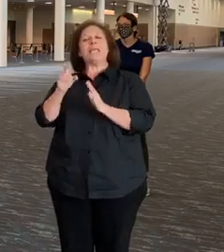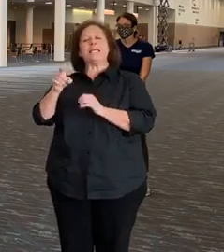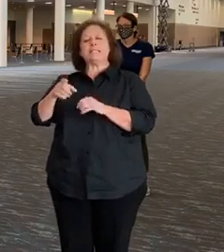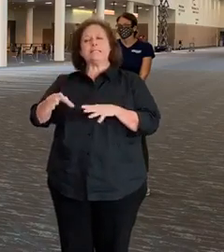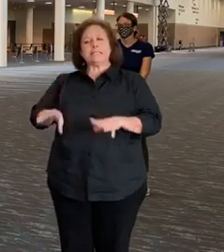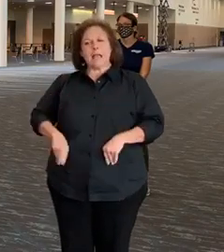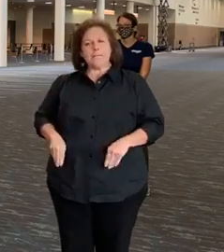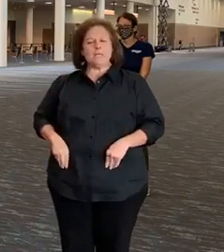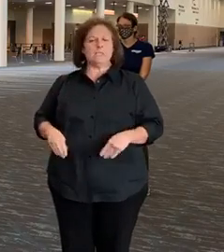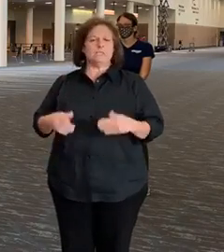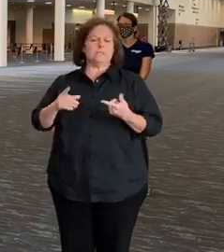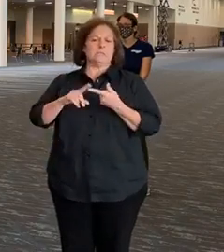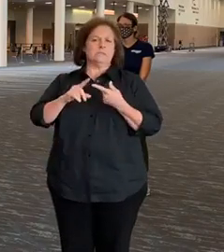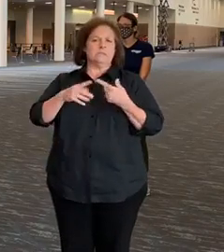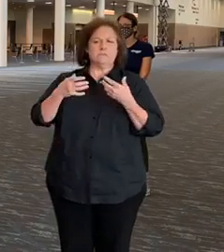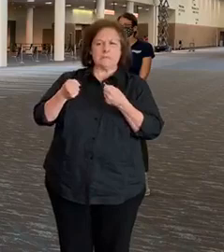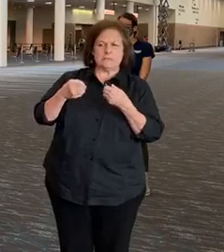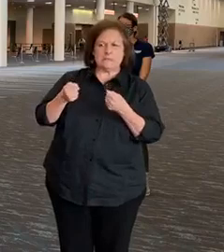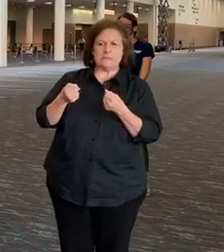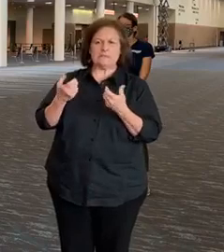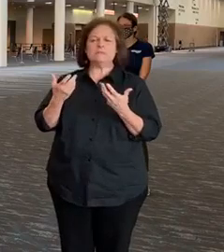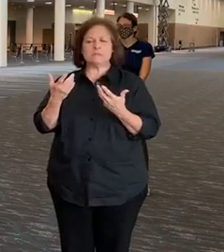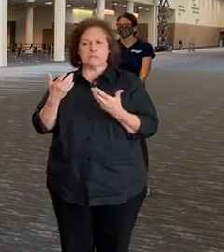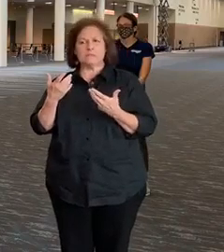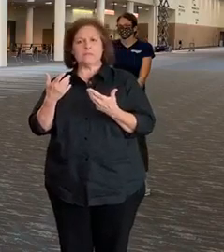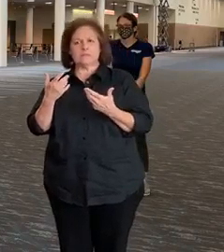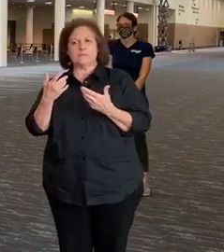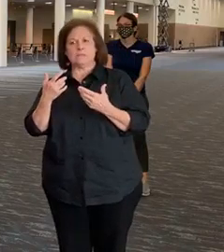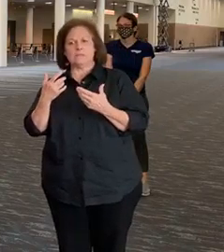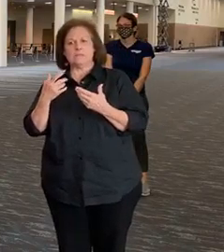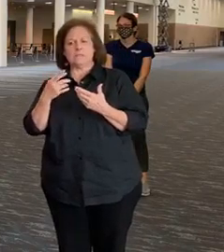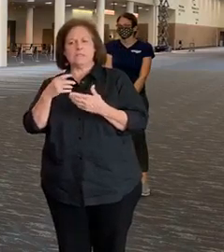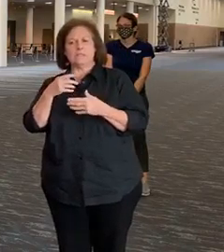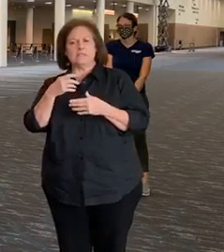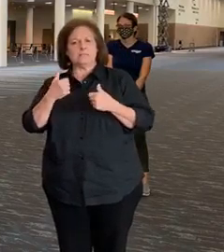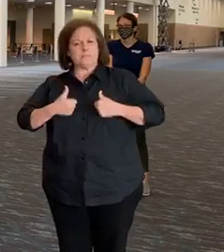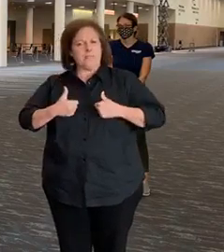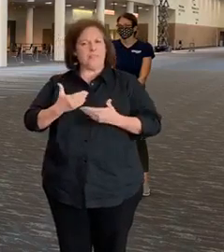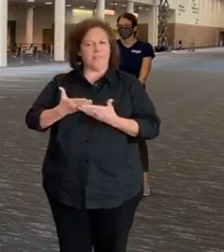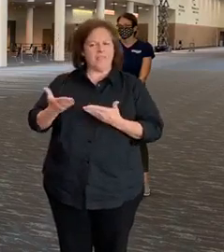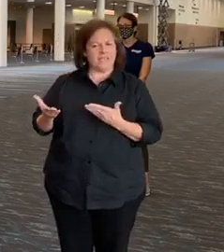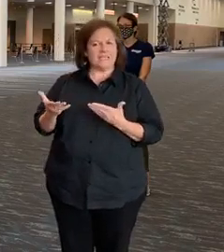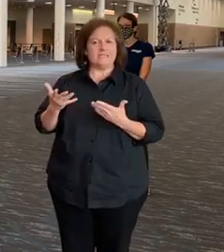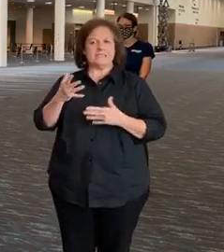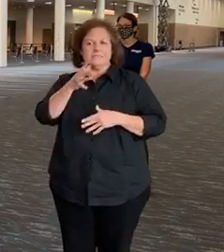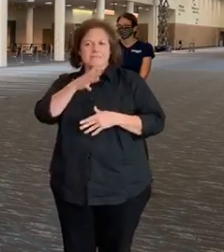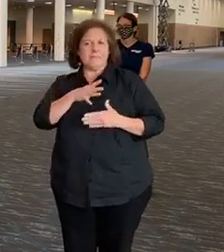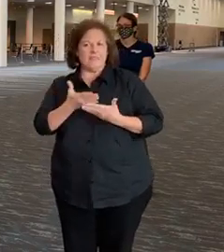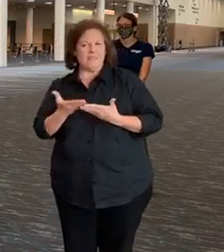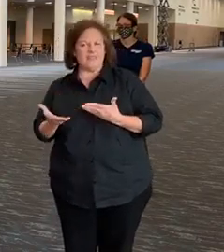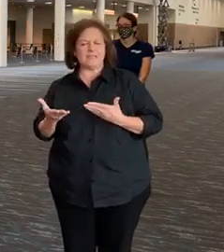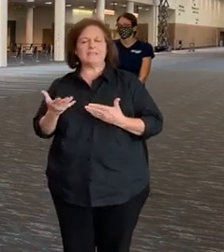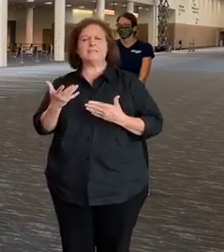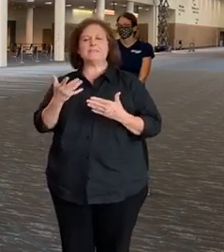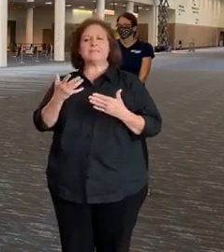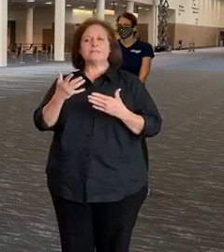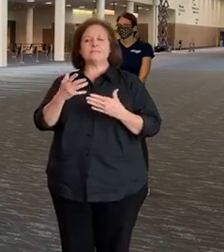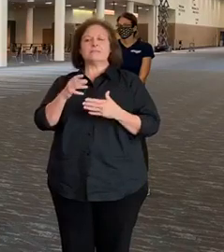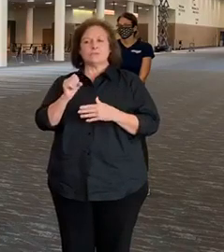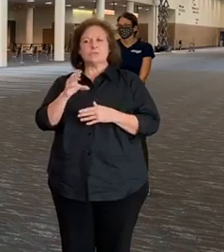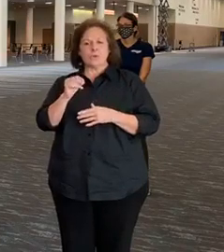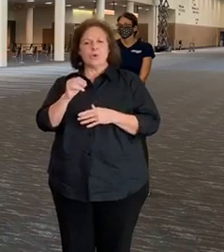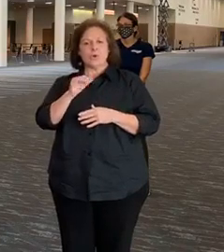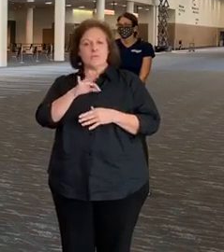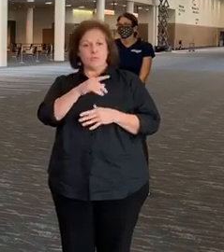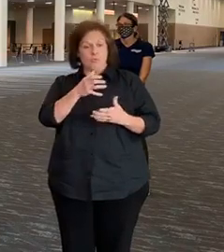diapers, formula, and feminine products. That seems to be a great need. And so if people in our community that hear this can